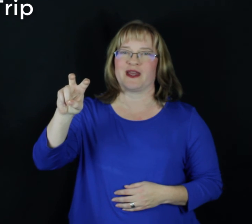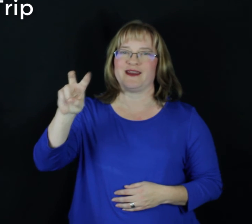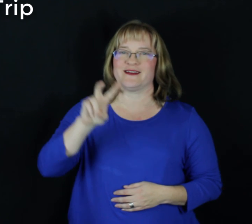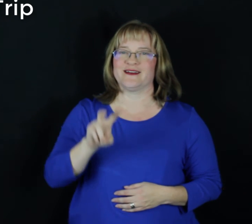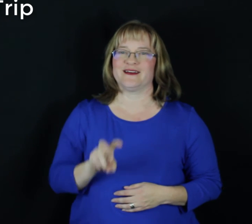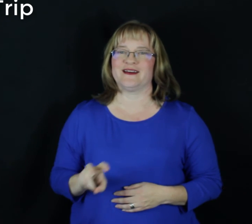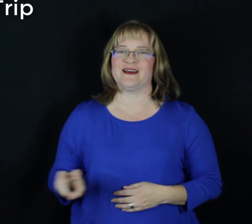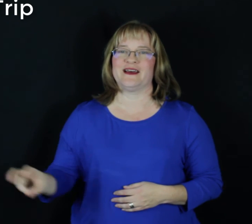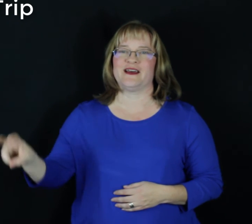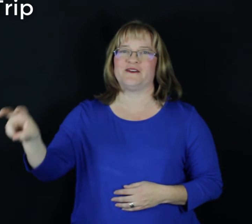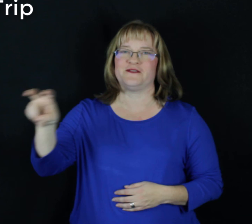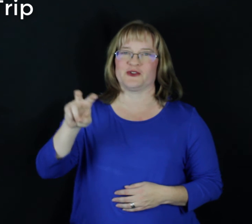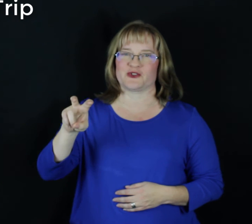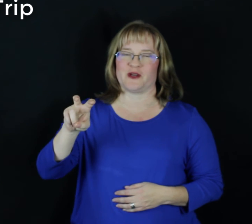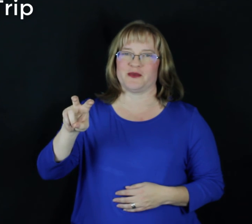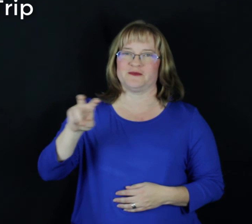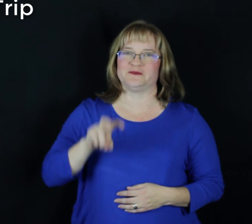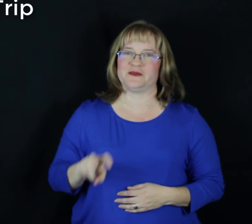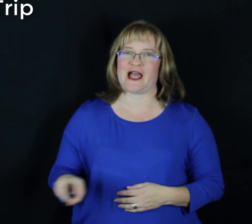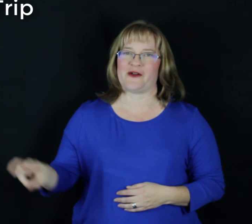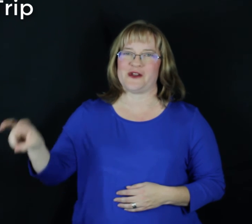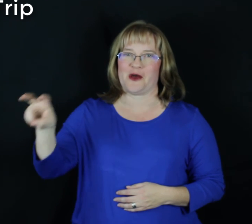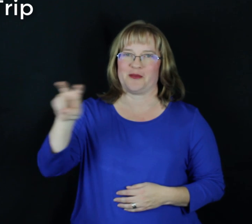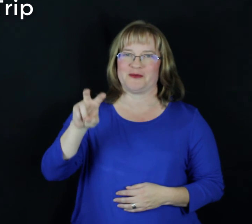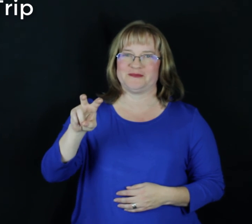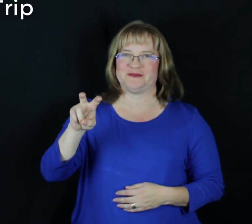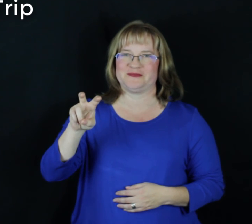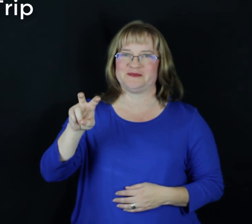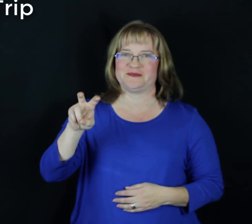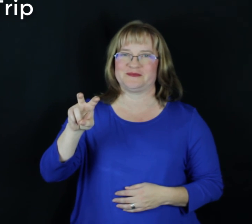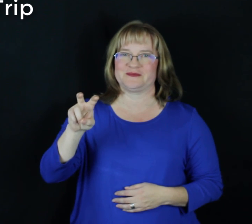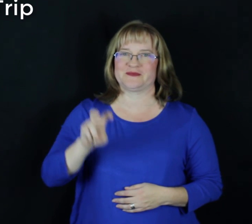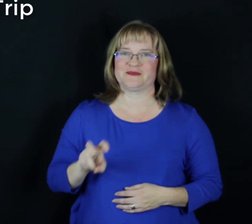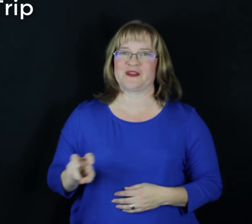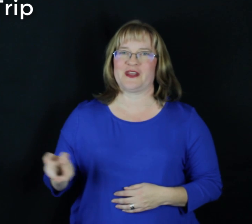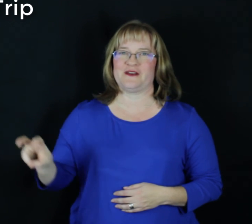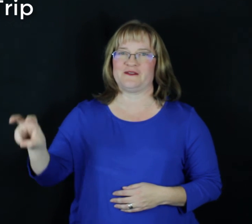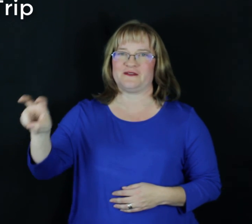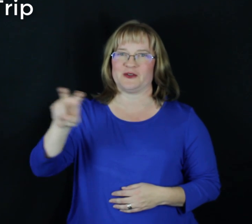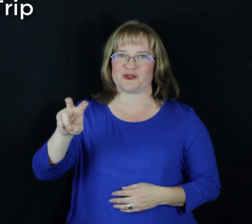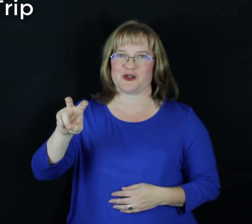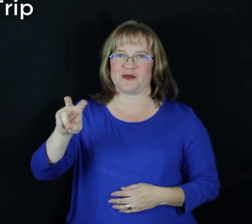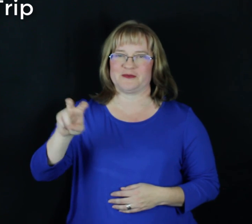Okay? Field trip. Out and up. Field trip.